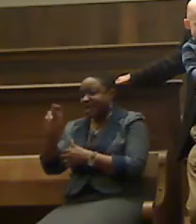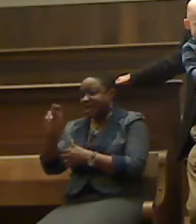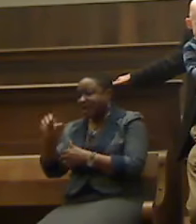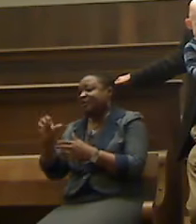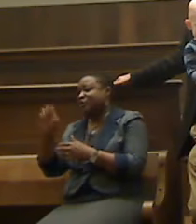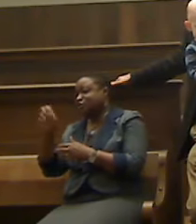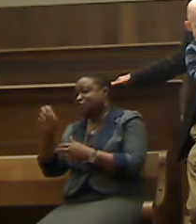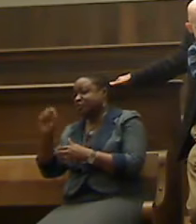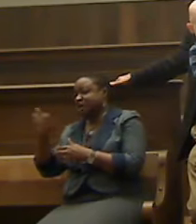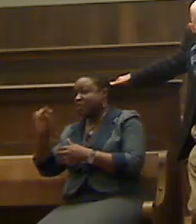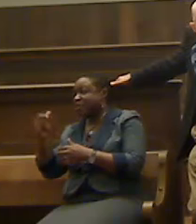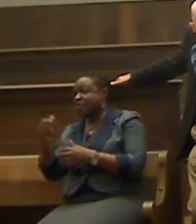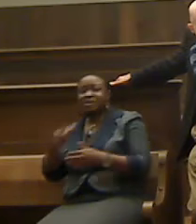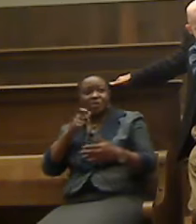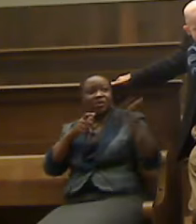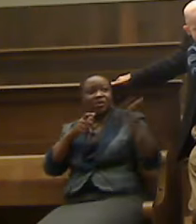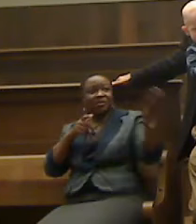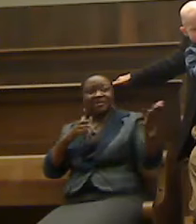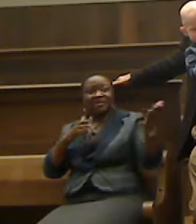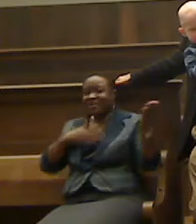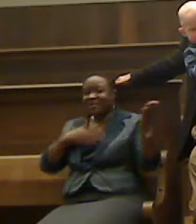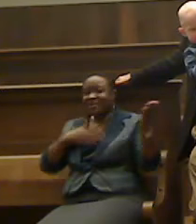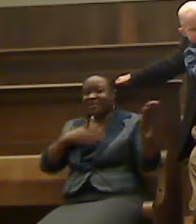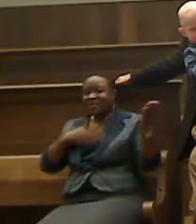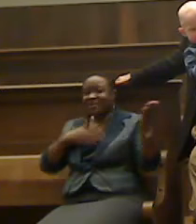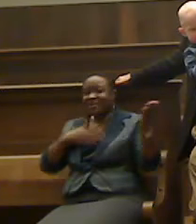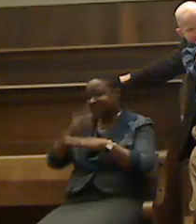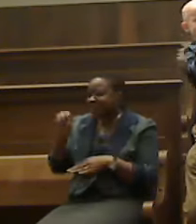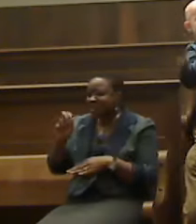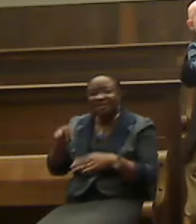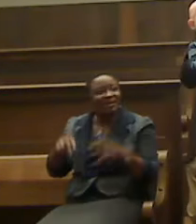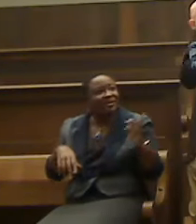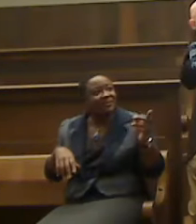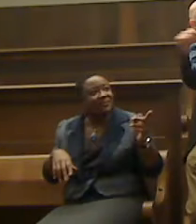alexis@organicconsumers.org. Who's this? This is my son, Sherwood.